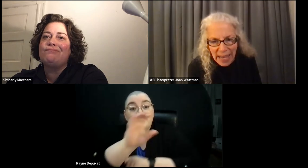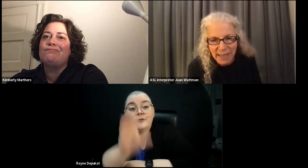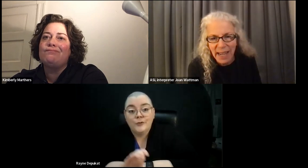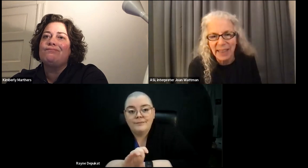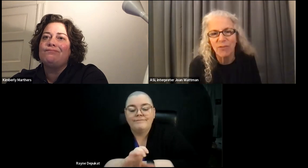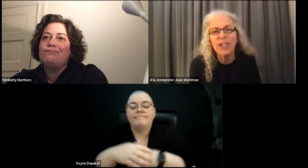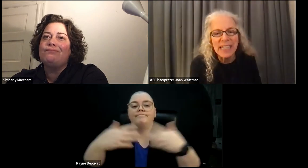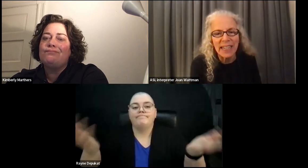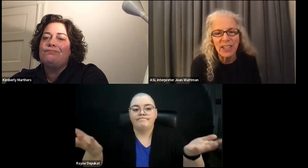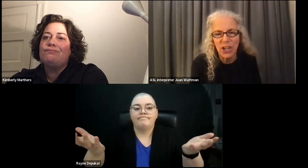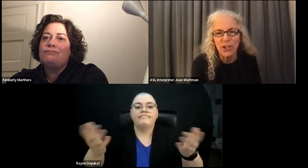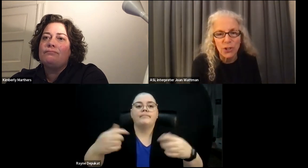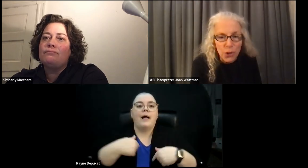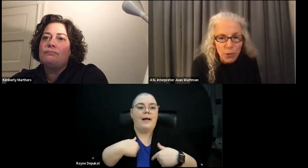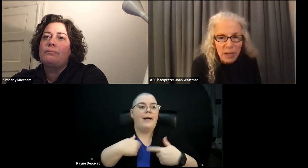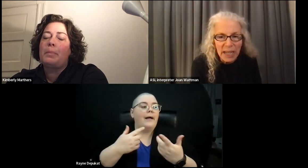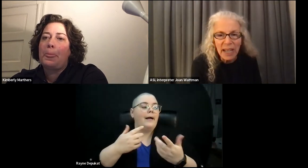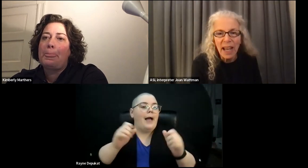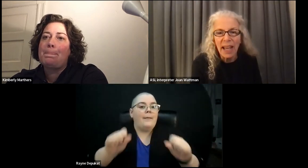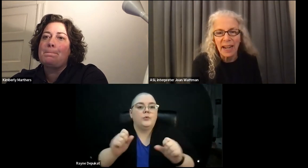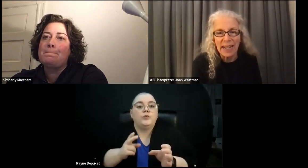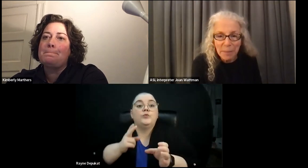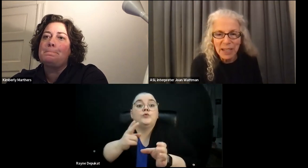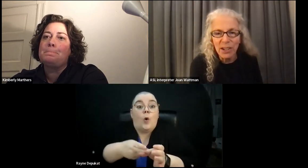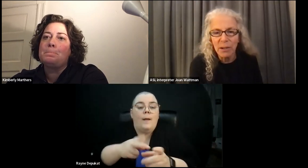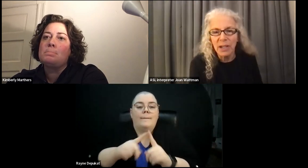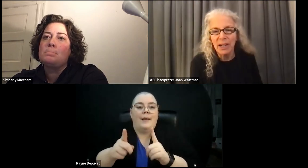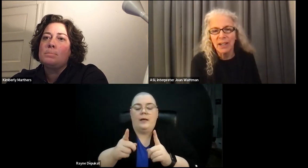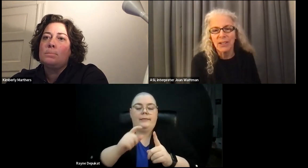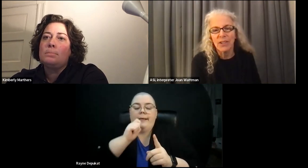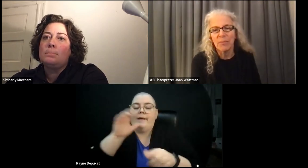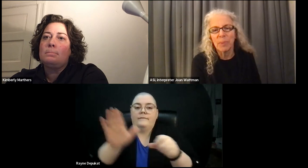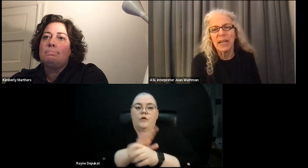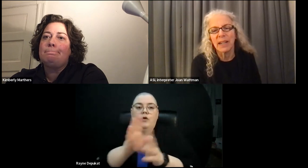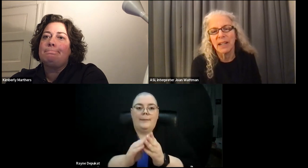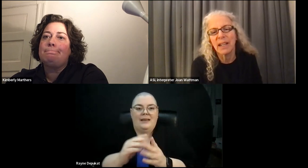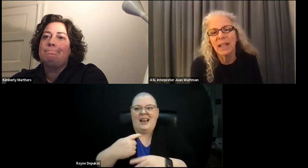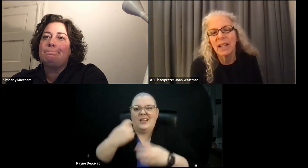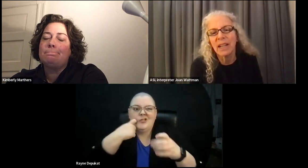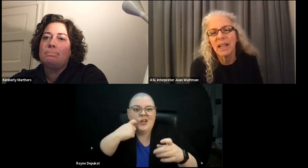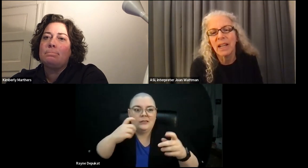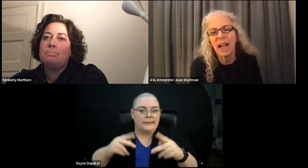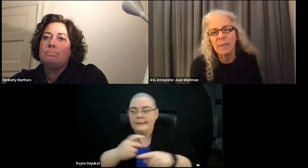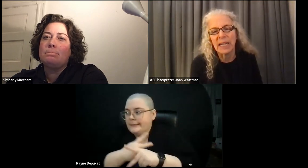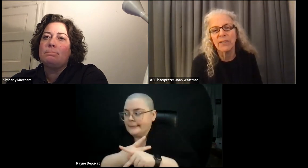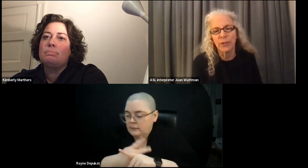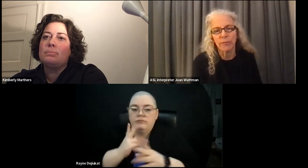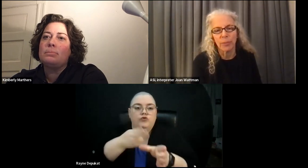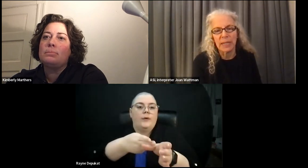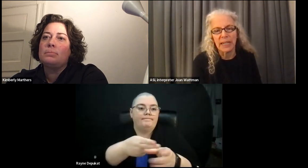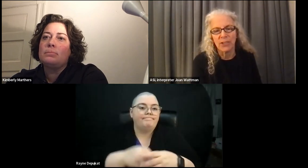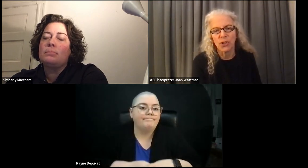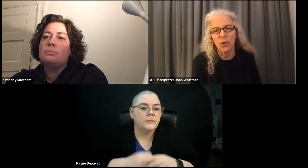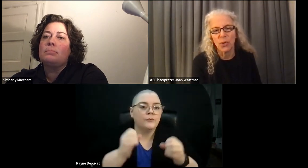to attend. And then recently it changed to Zoom and I am here, but I'm not here for the